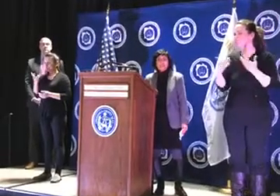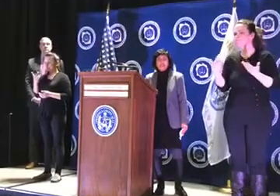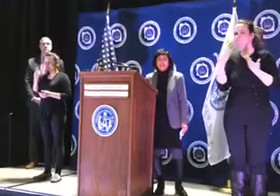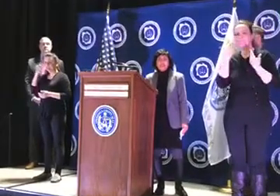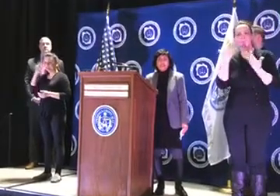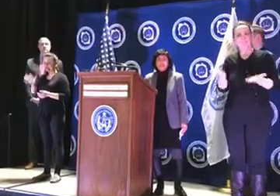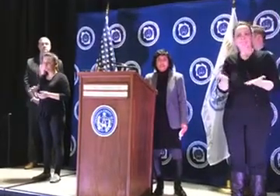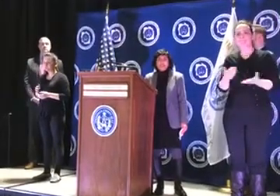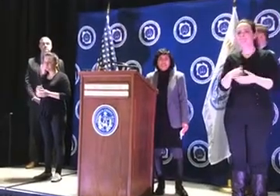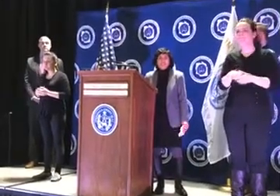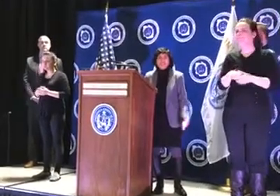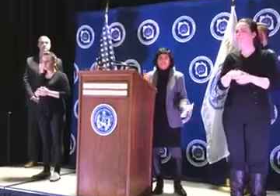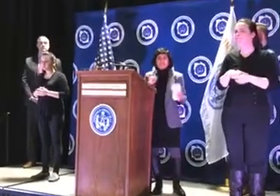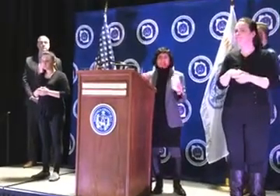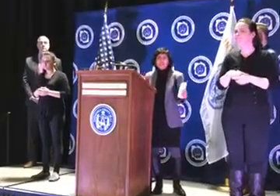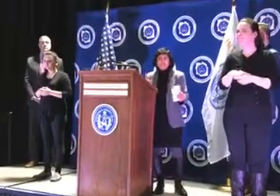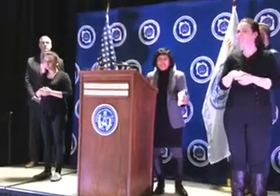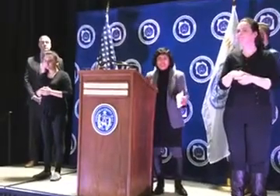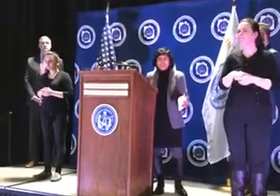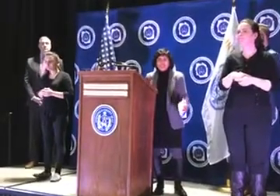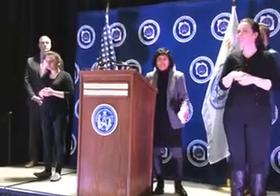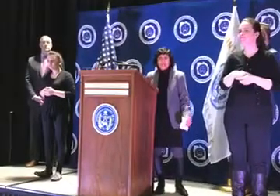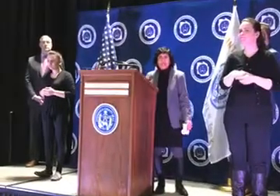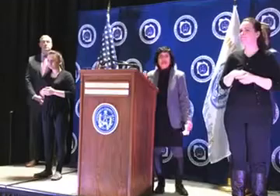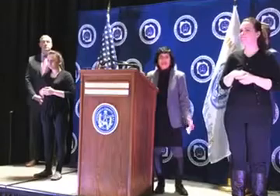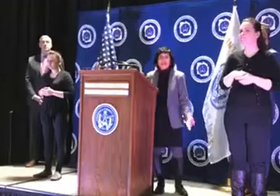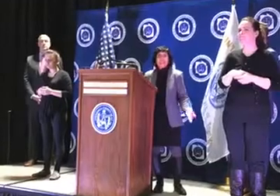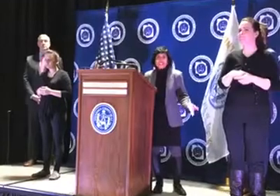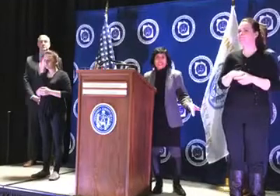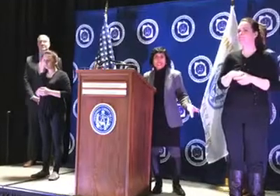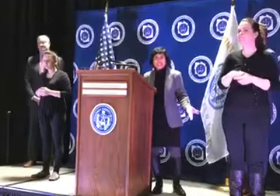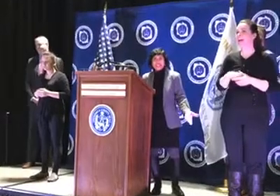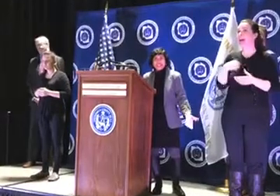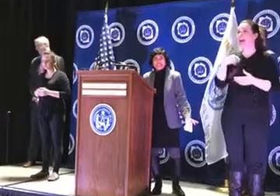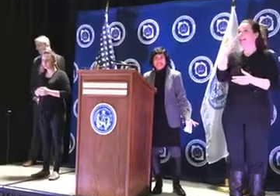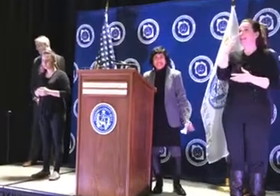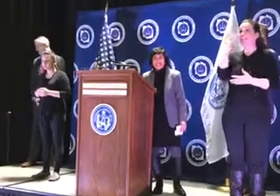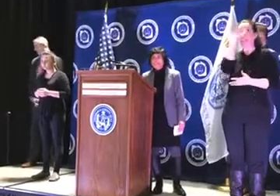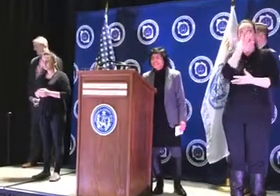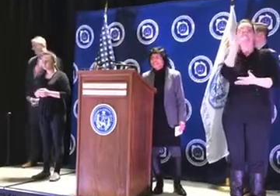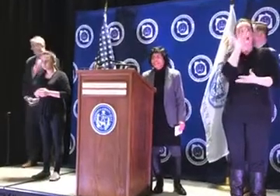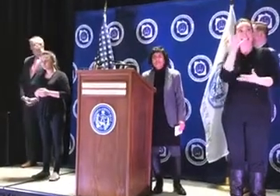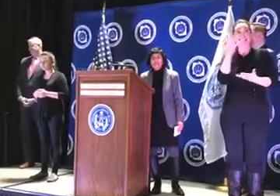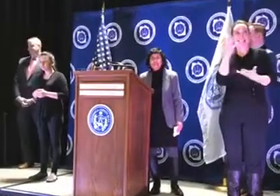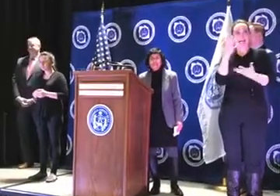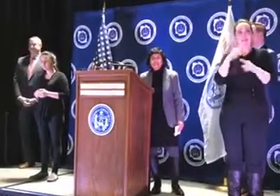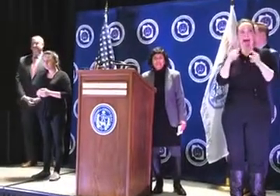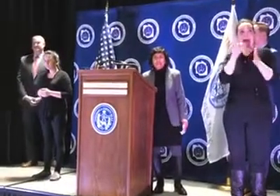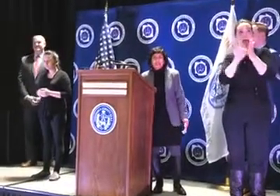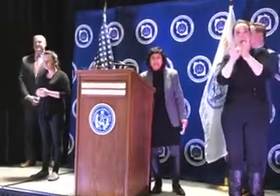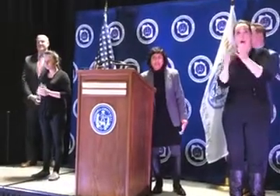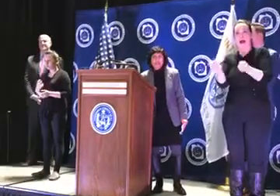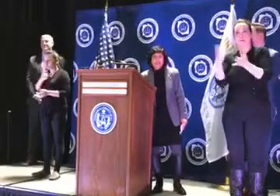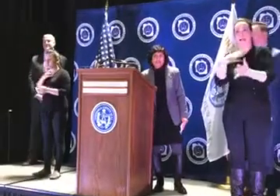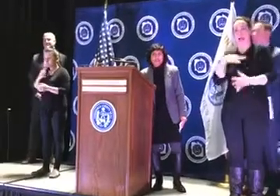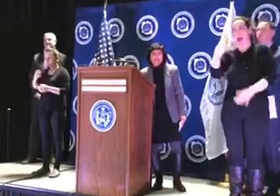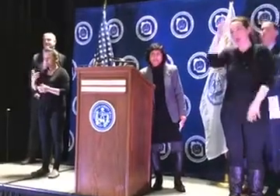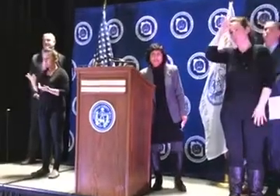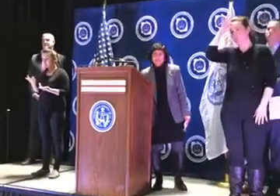certainly can get back to you. I can see all their faces right now, but I don't have really exactly number, honestly. And we'll get back to you about